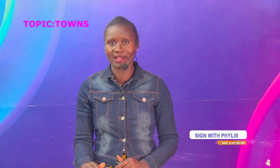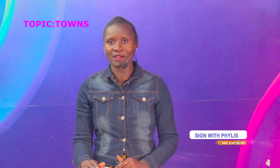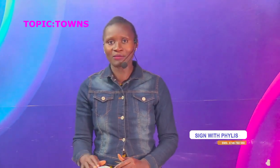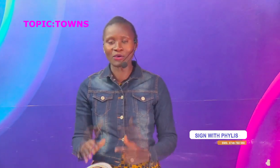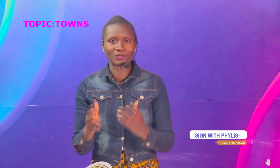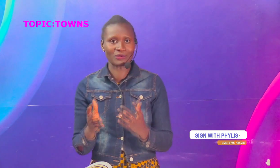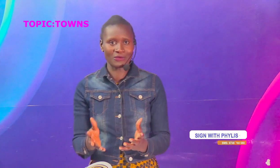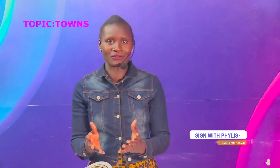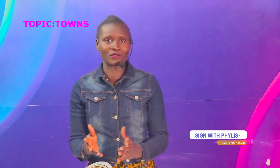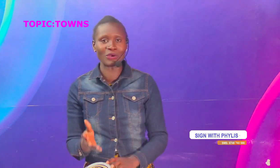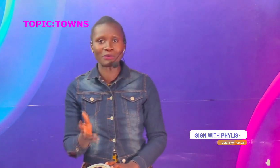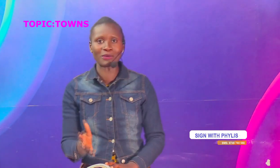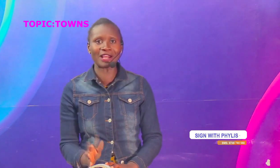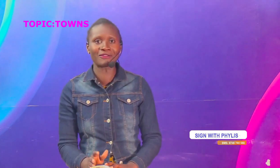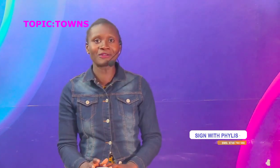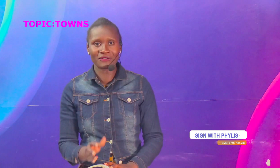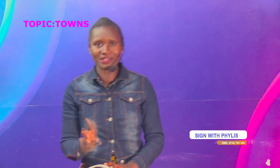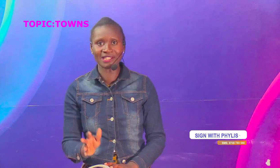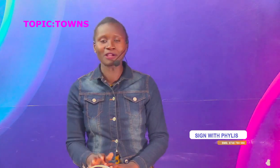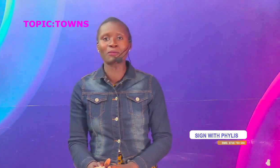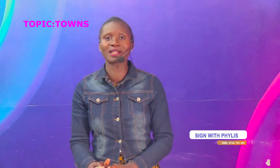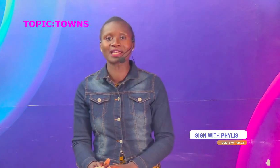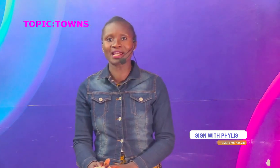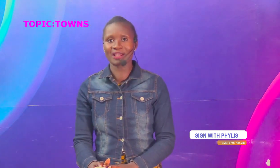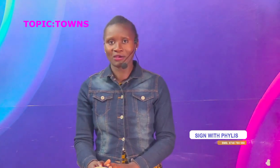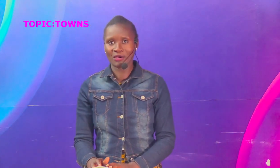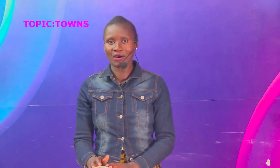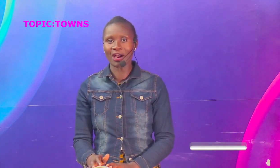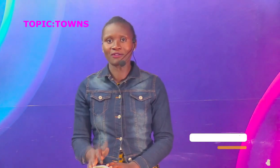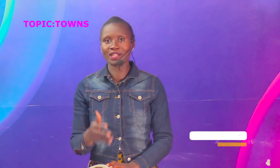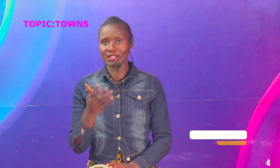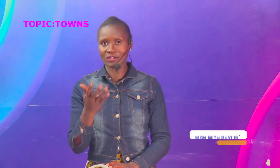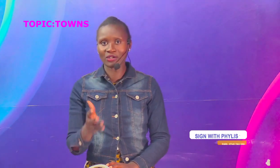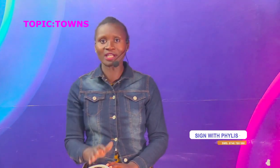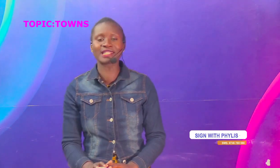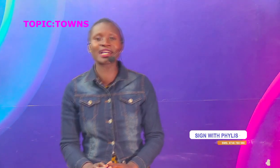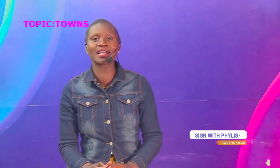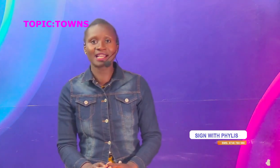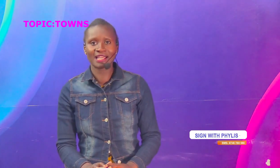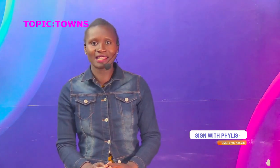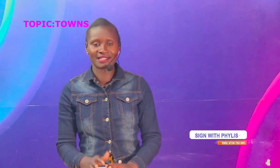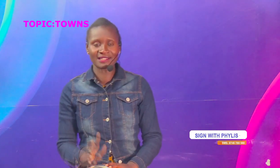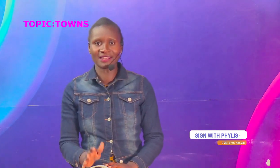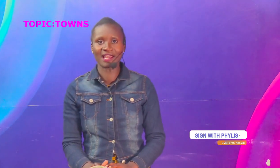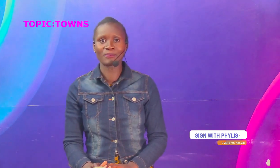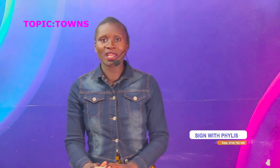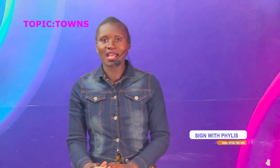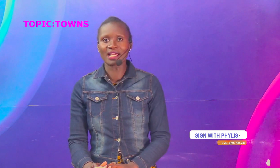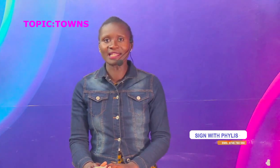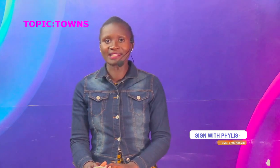because for sure people love visiting Mombasa for the historical nature that is there. And the same, we